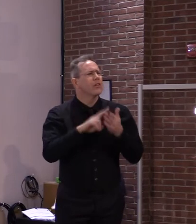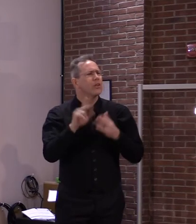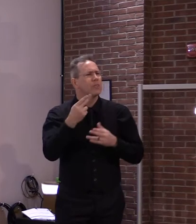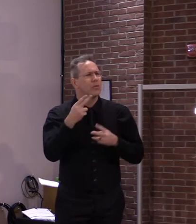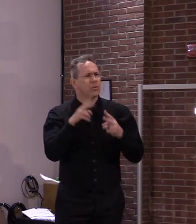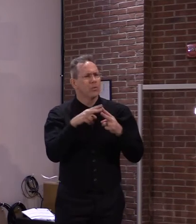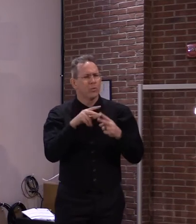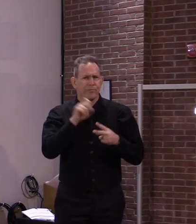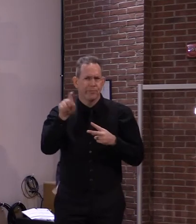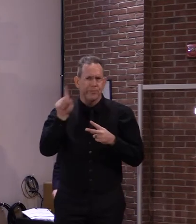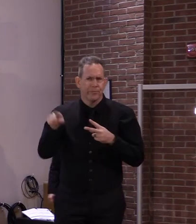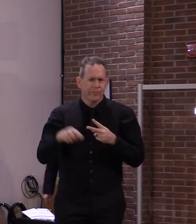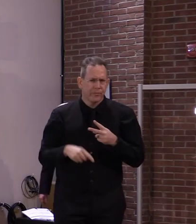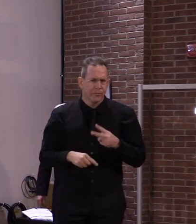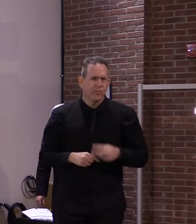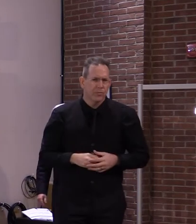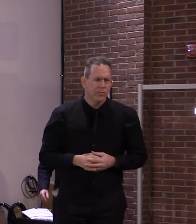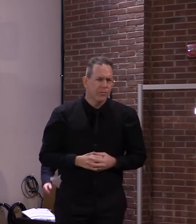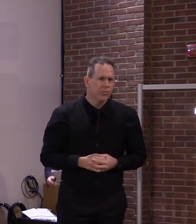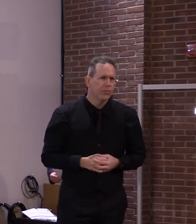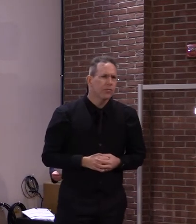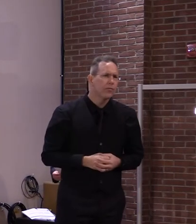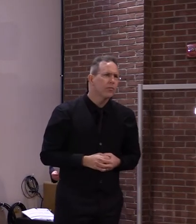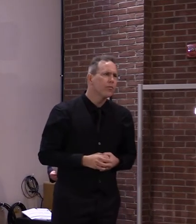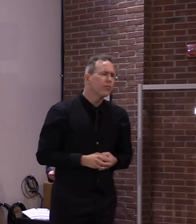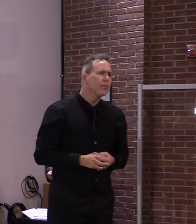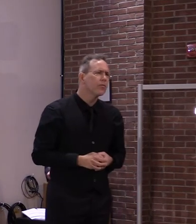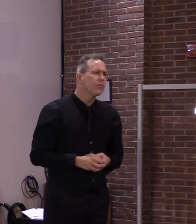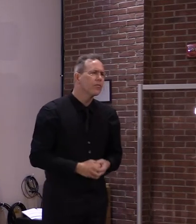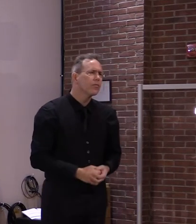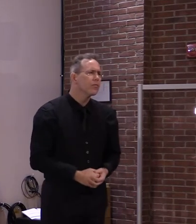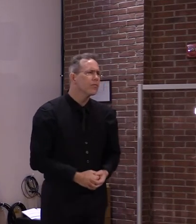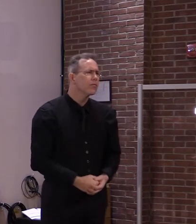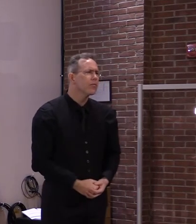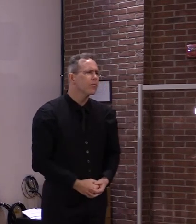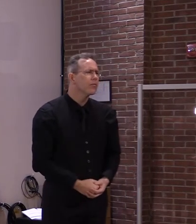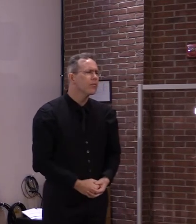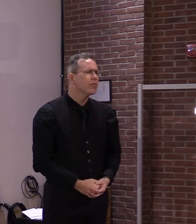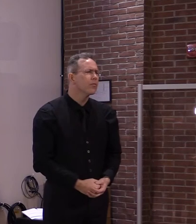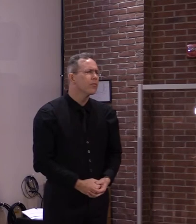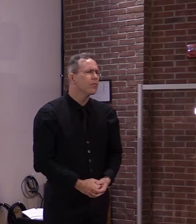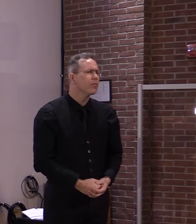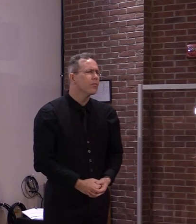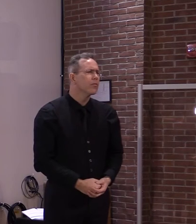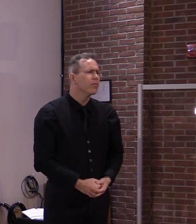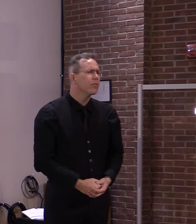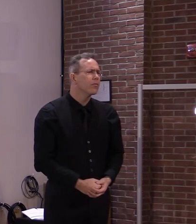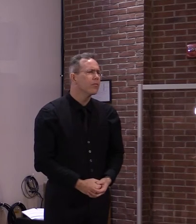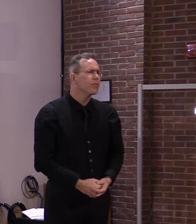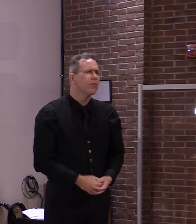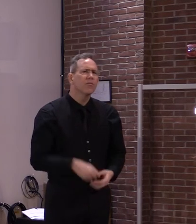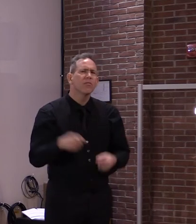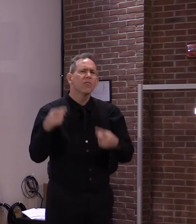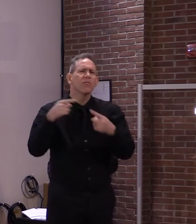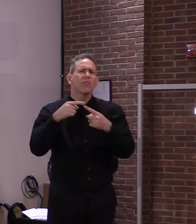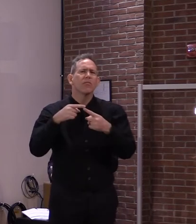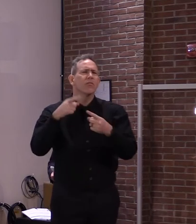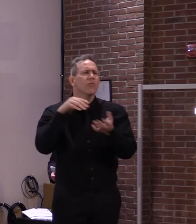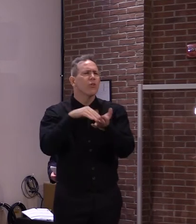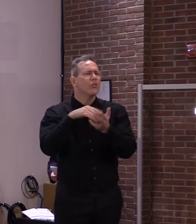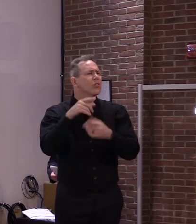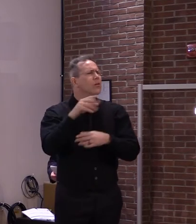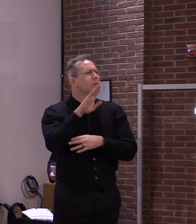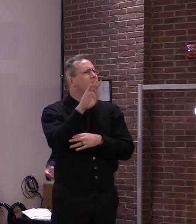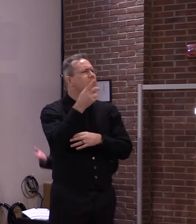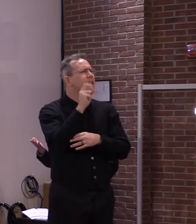some more details on the uh in terms of the update on the situation in bennington county uh specifically as to where more testing sites are